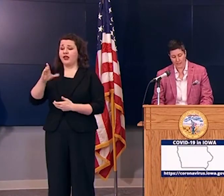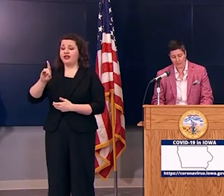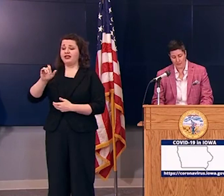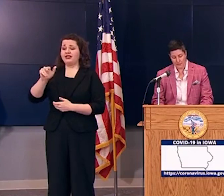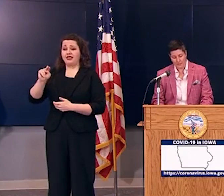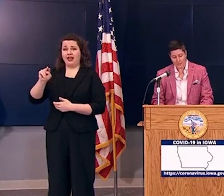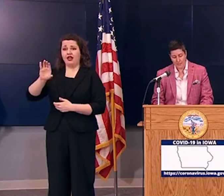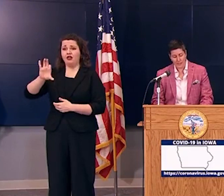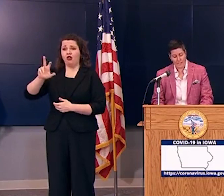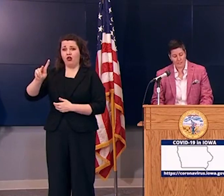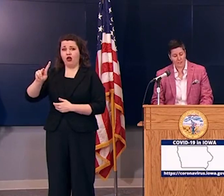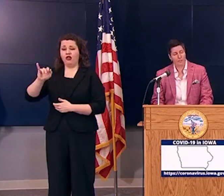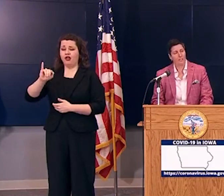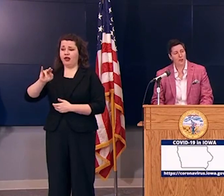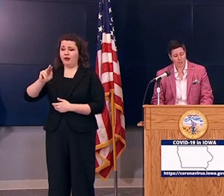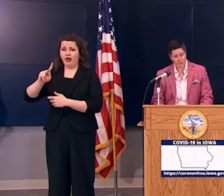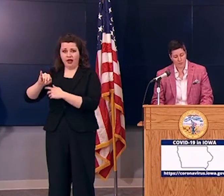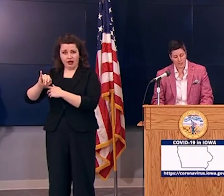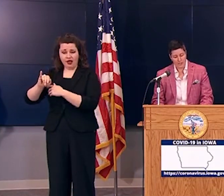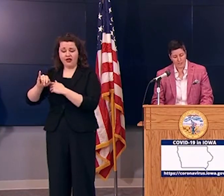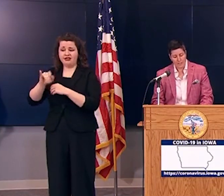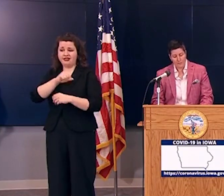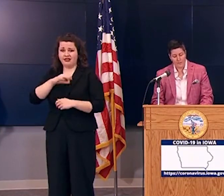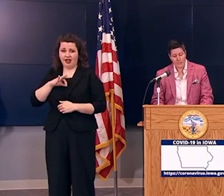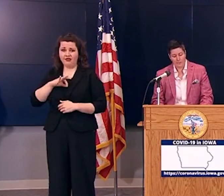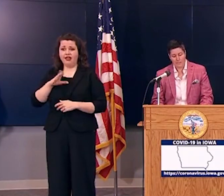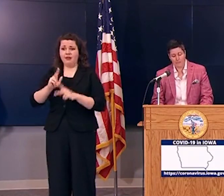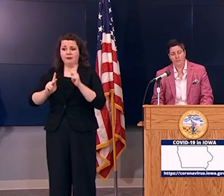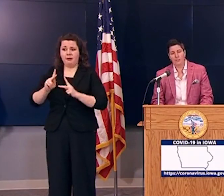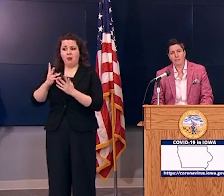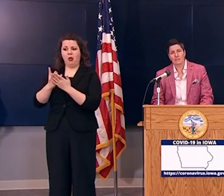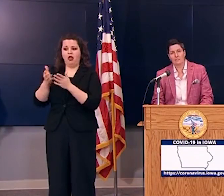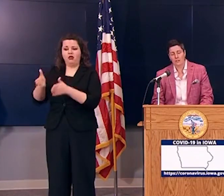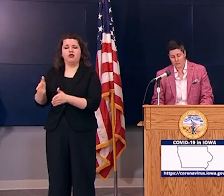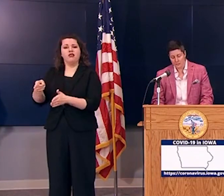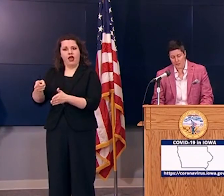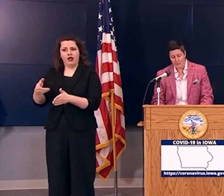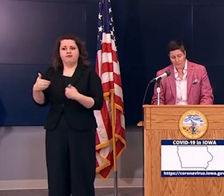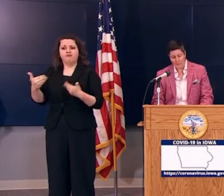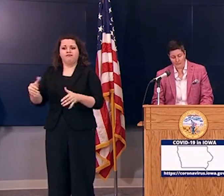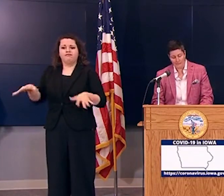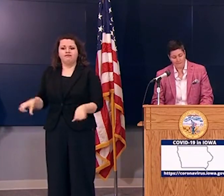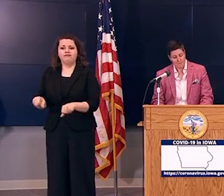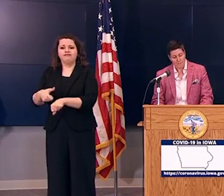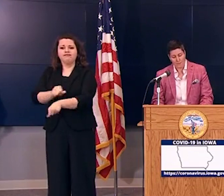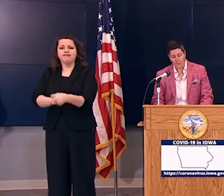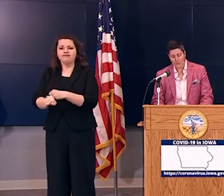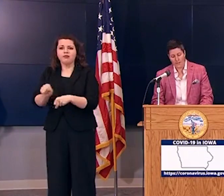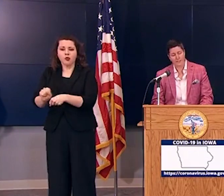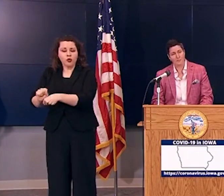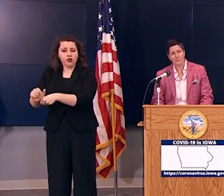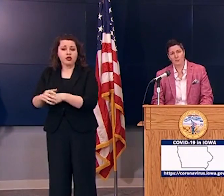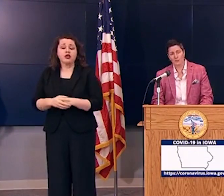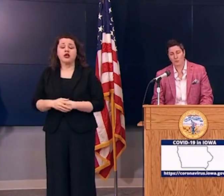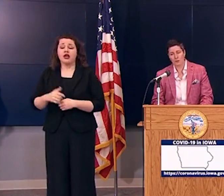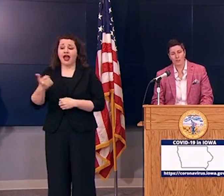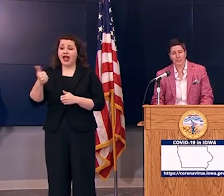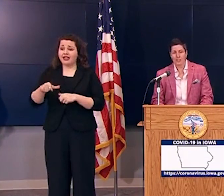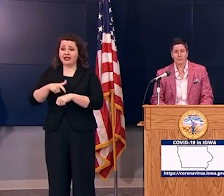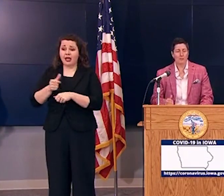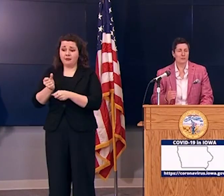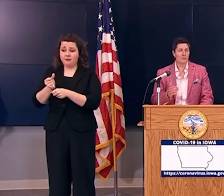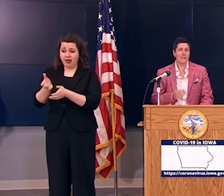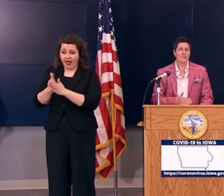IPI staff and the individuals incarcerated for stepping up to the plate during this time of need. Whenever we have asked them to produce